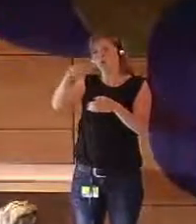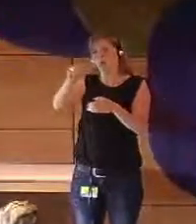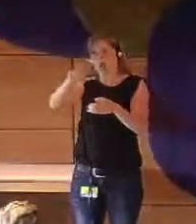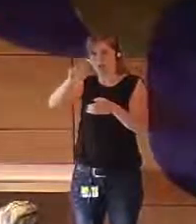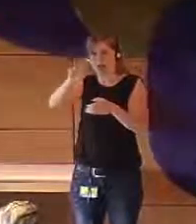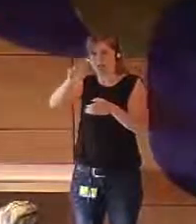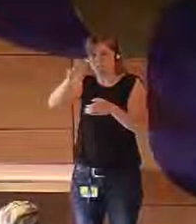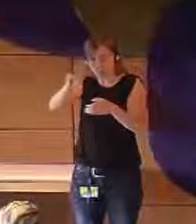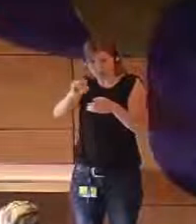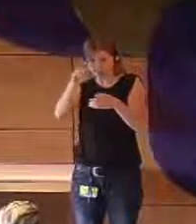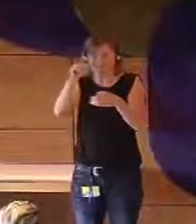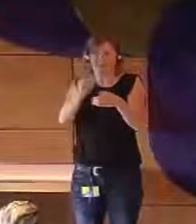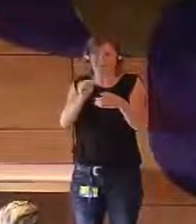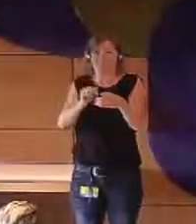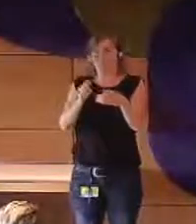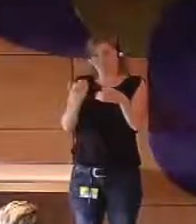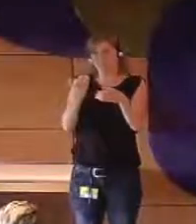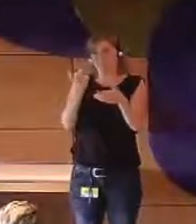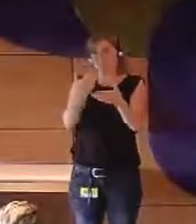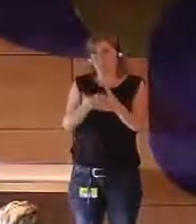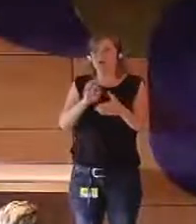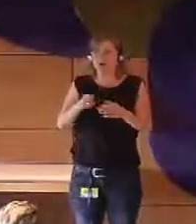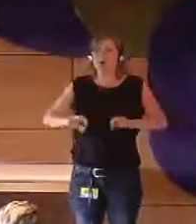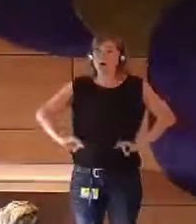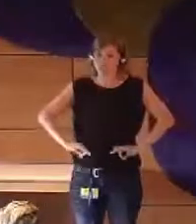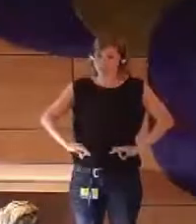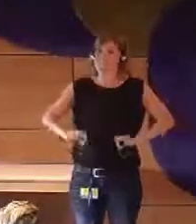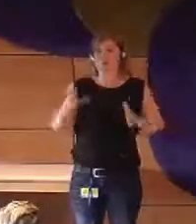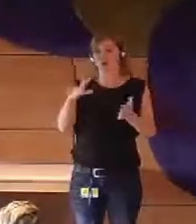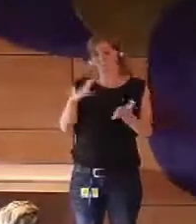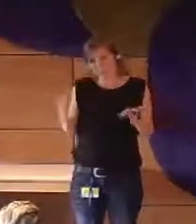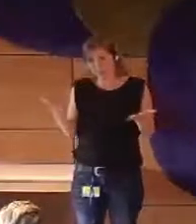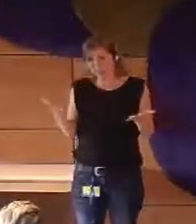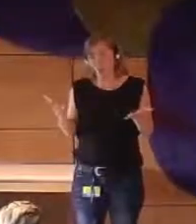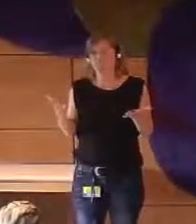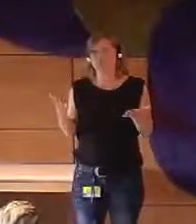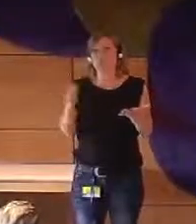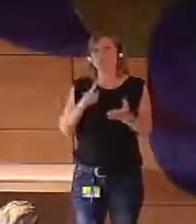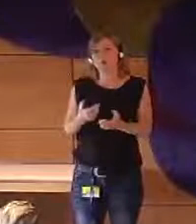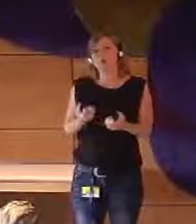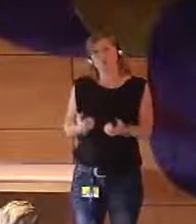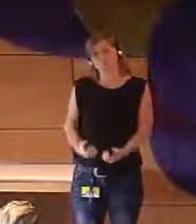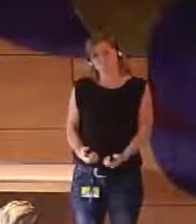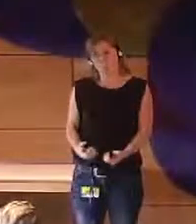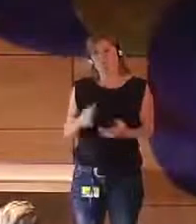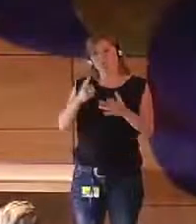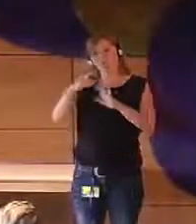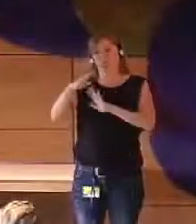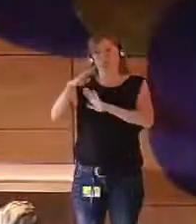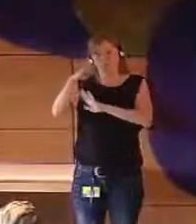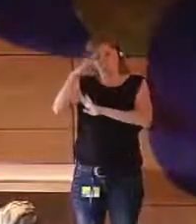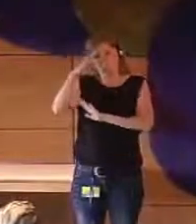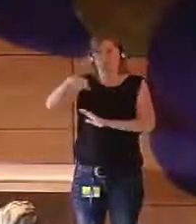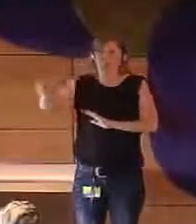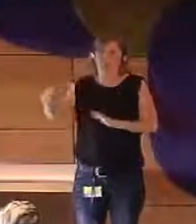gonads, which are the ovaries in the girl and the testicles in a boy. I